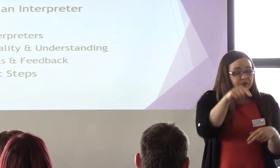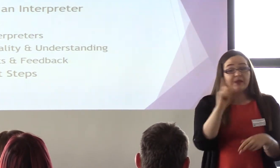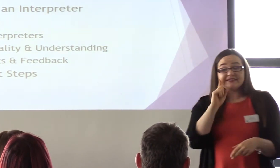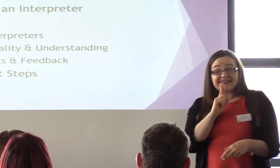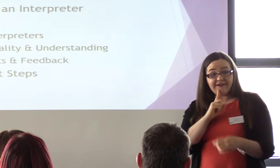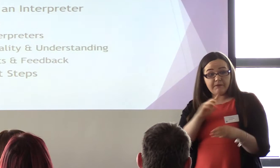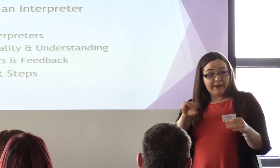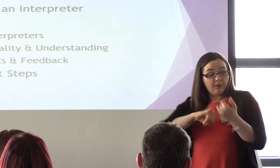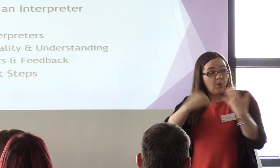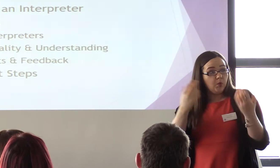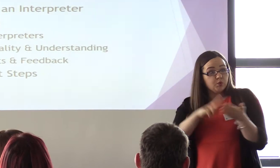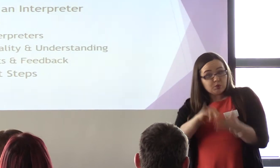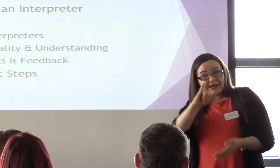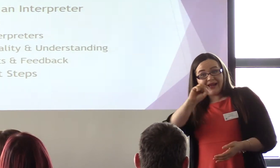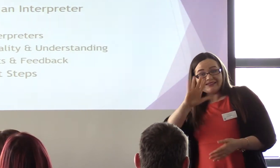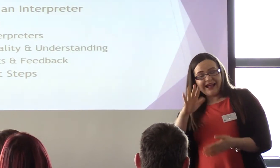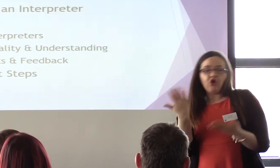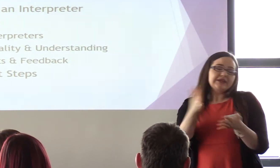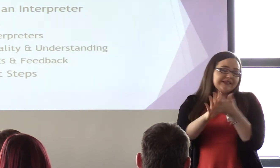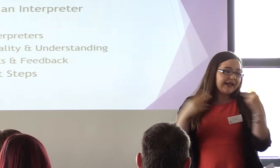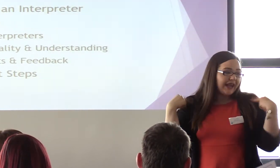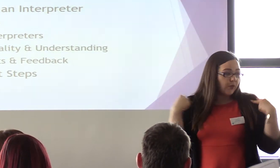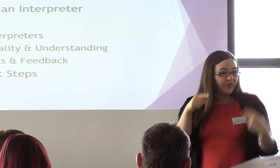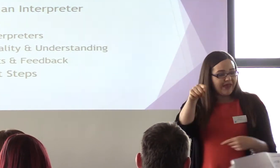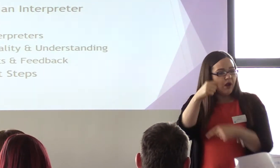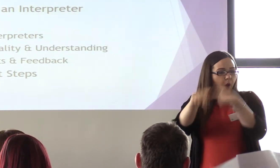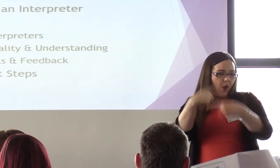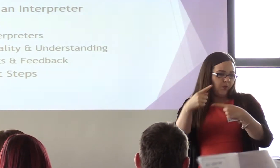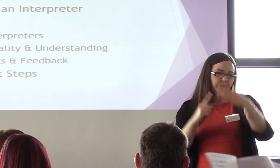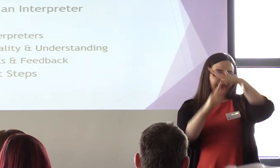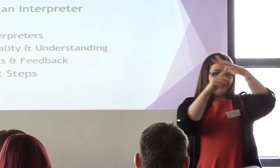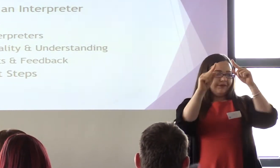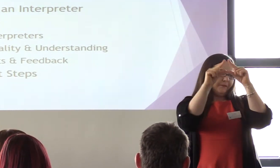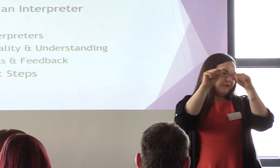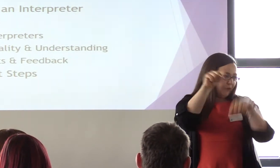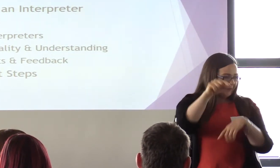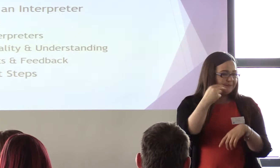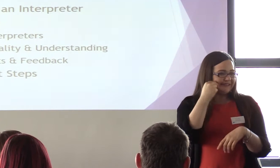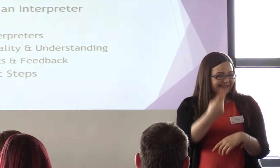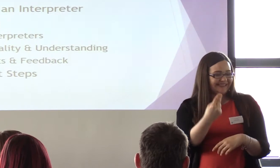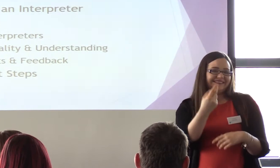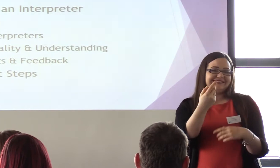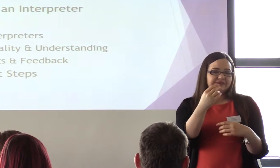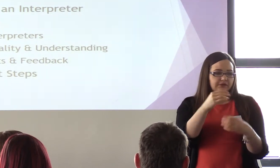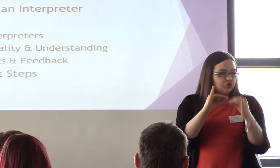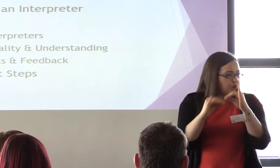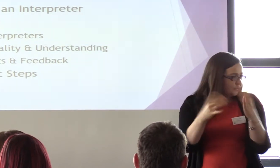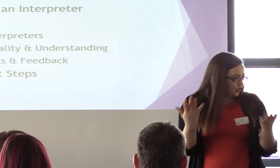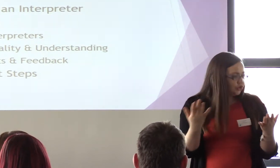have specific needs. So in relation to the deaf community and sign language users, they would be appropriately placed